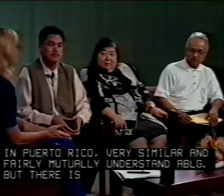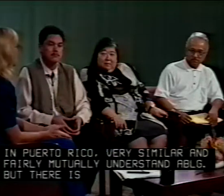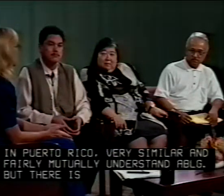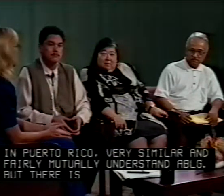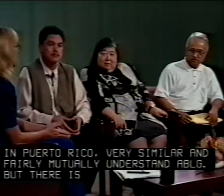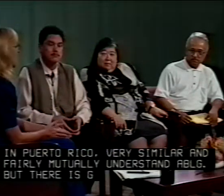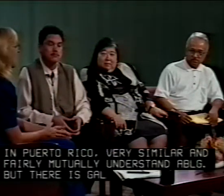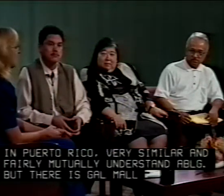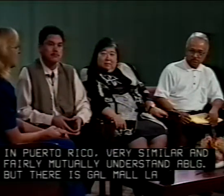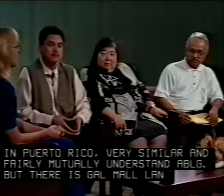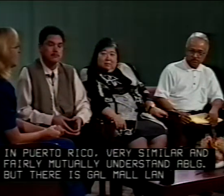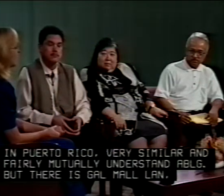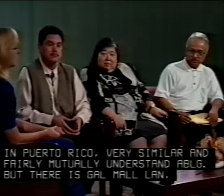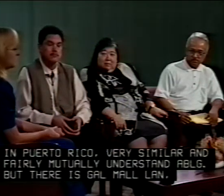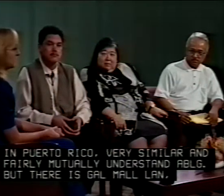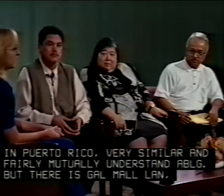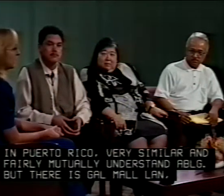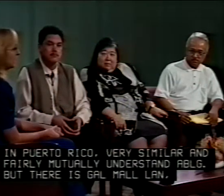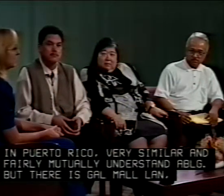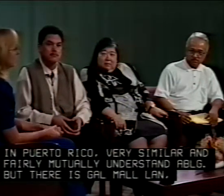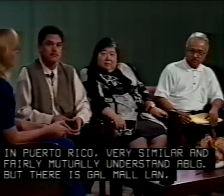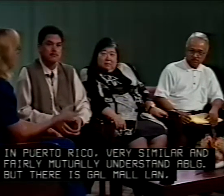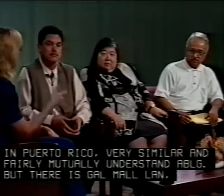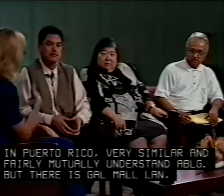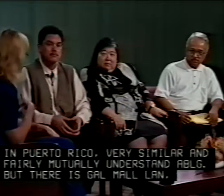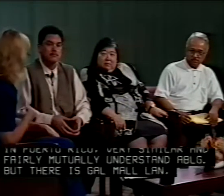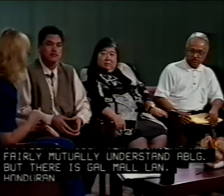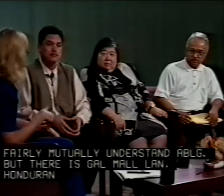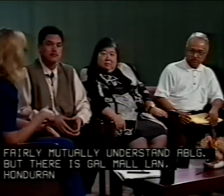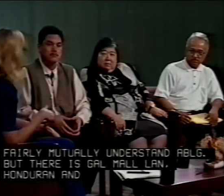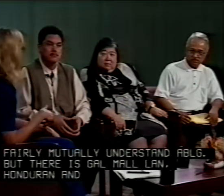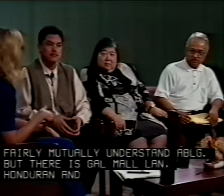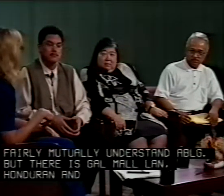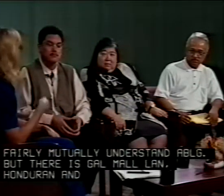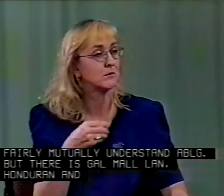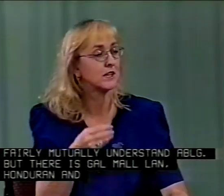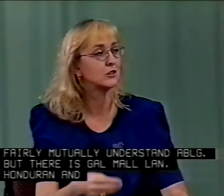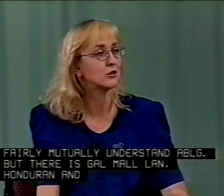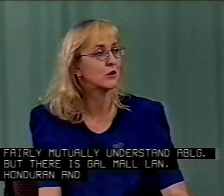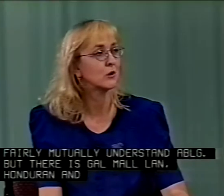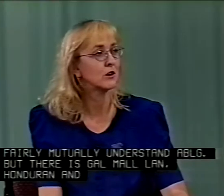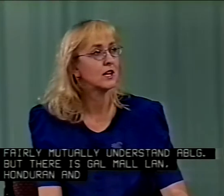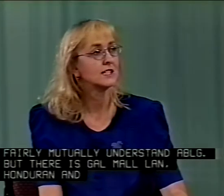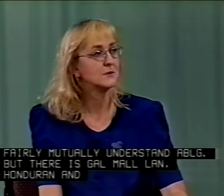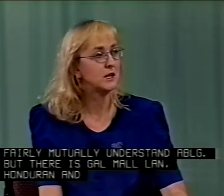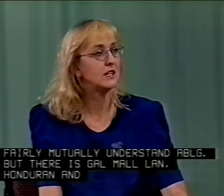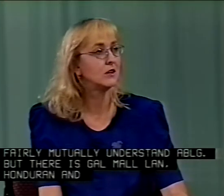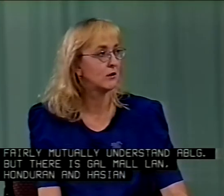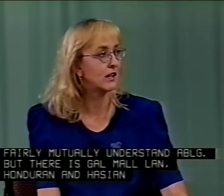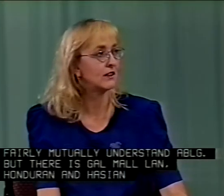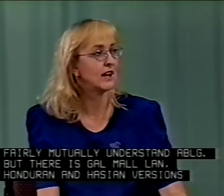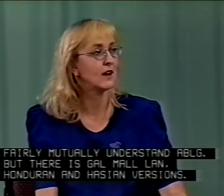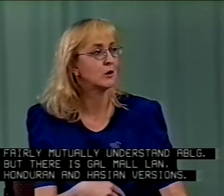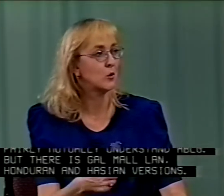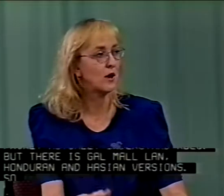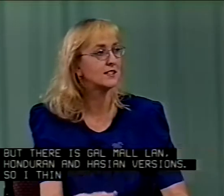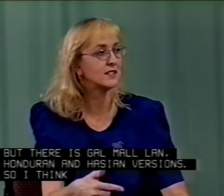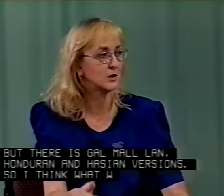too. So I think what we're going to be developing through our process of dialogue is making sure that we're speaking correctly and requesting the